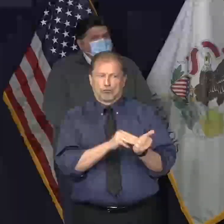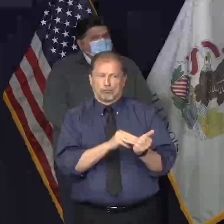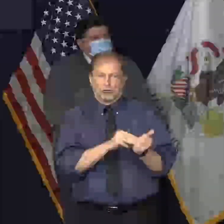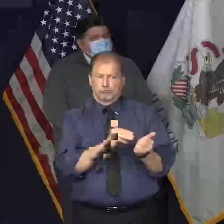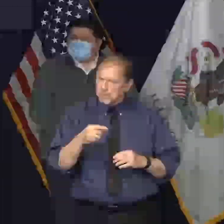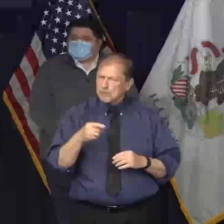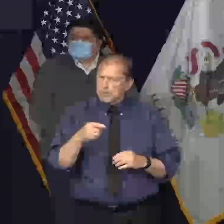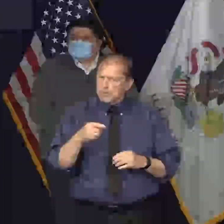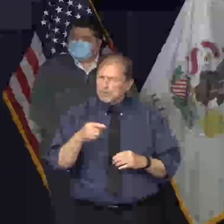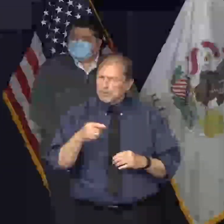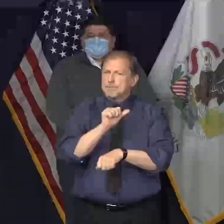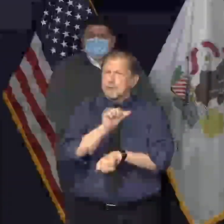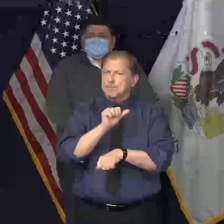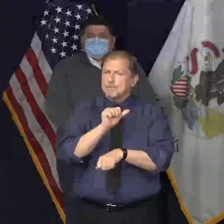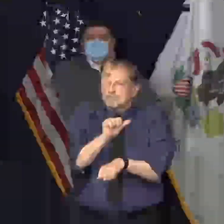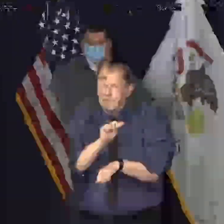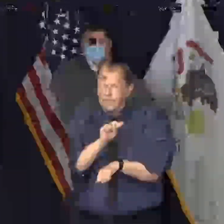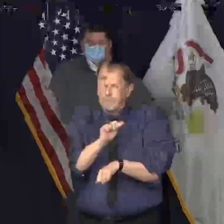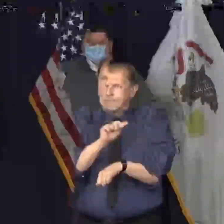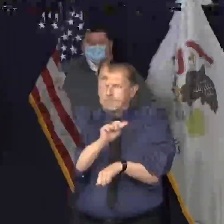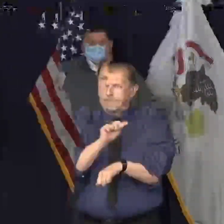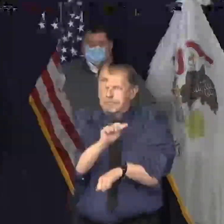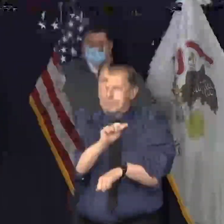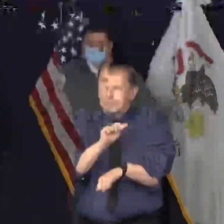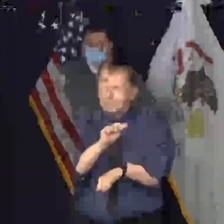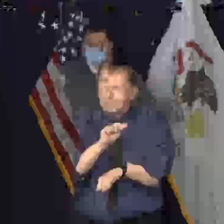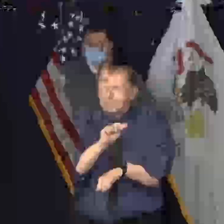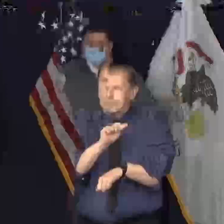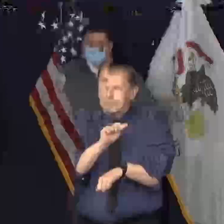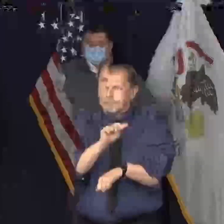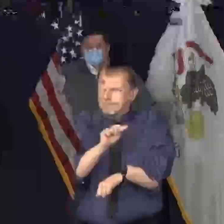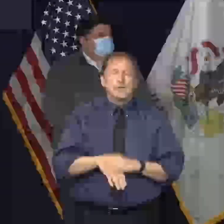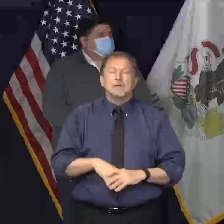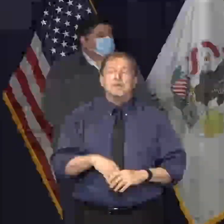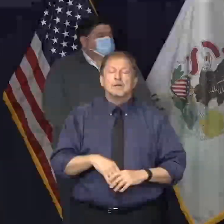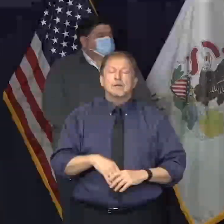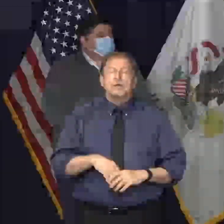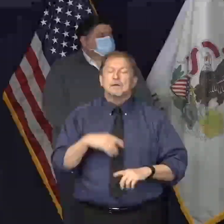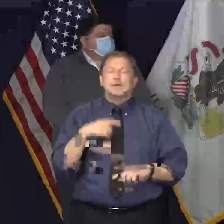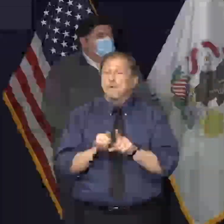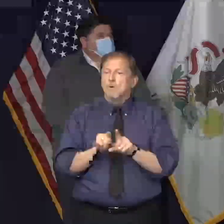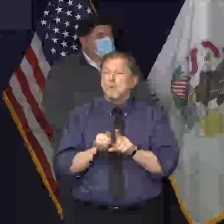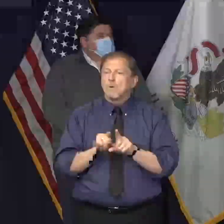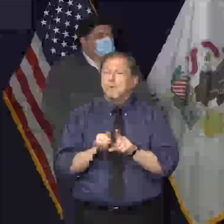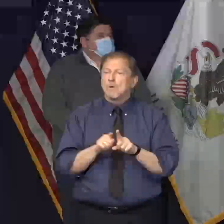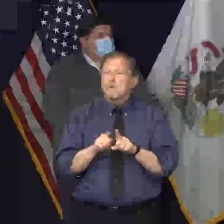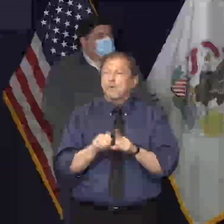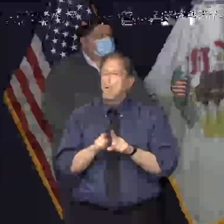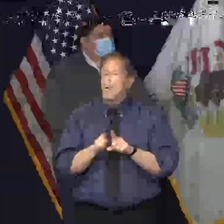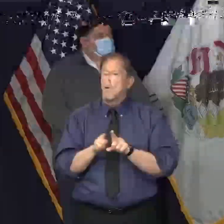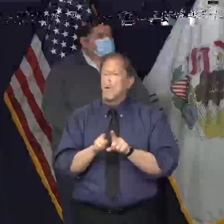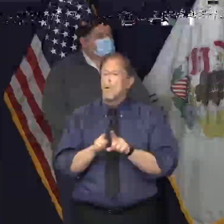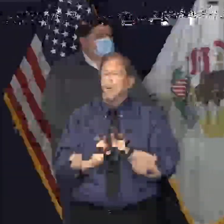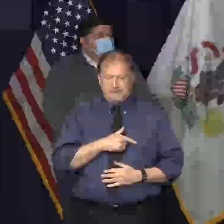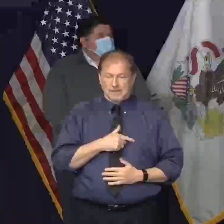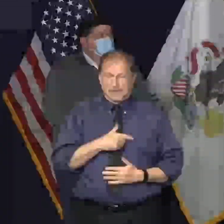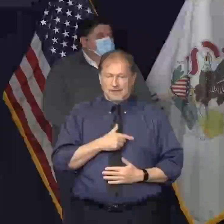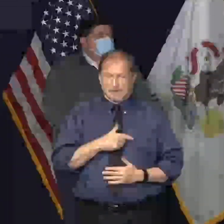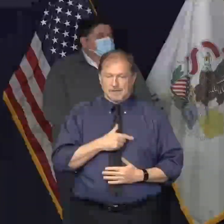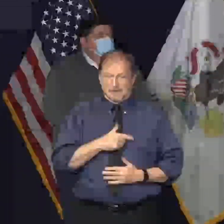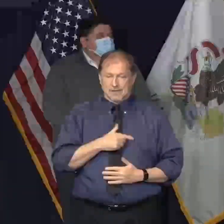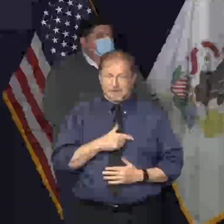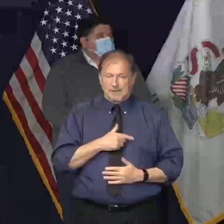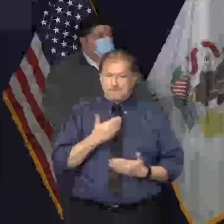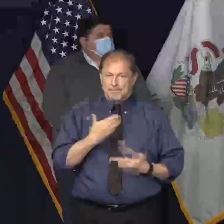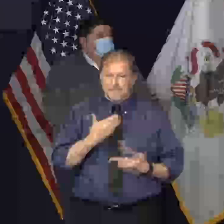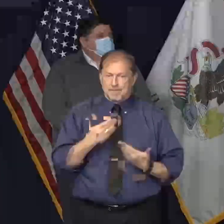offer options for telemedicine. Finally, we recognize that for many of us, taking a day off from work can have